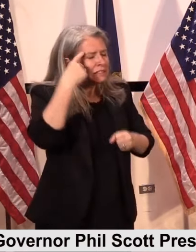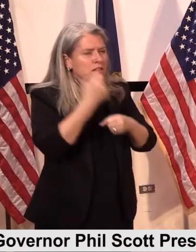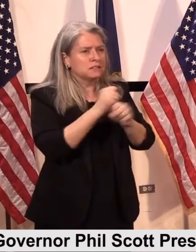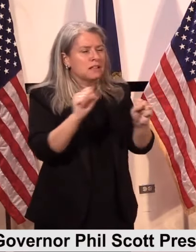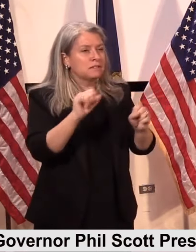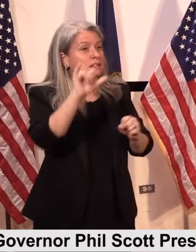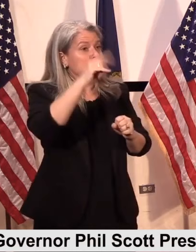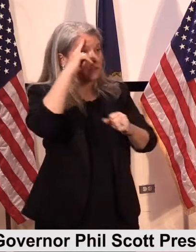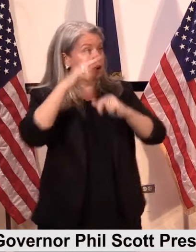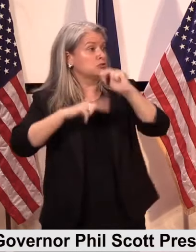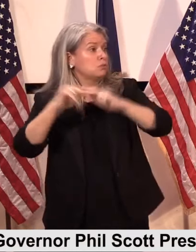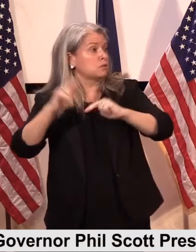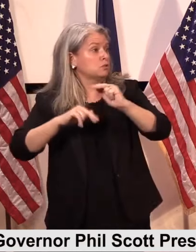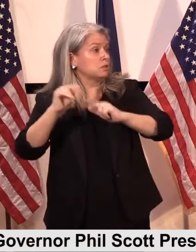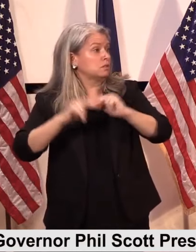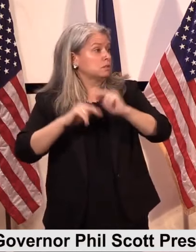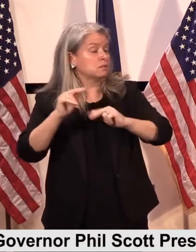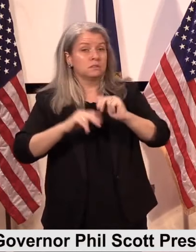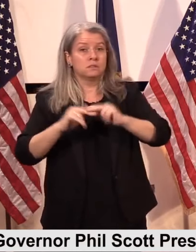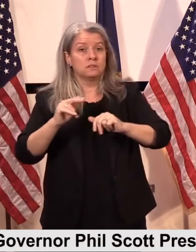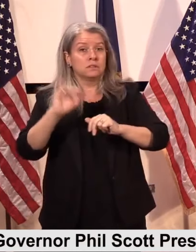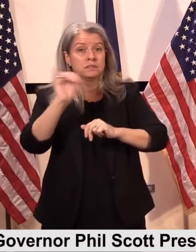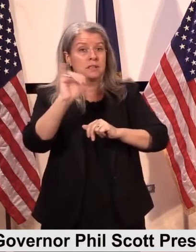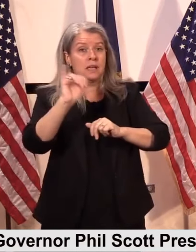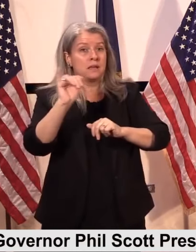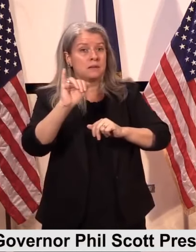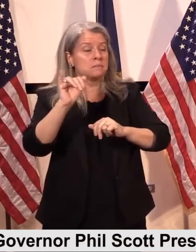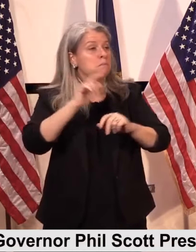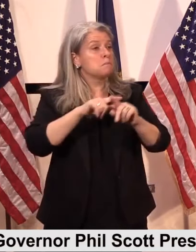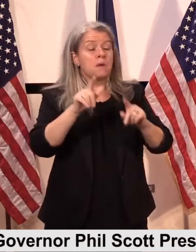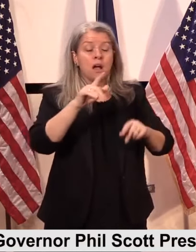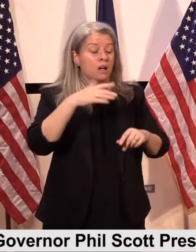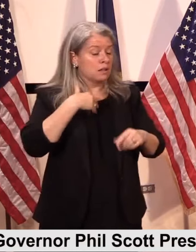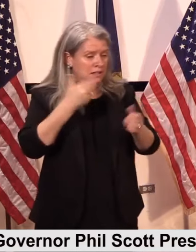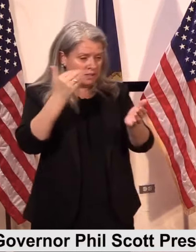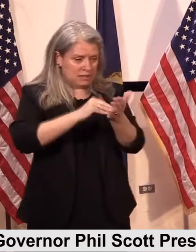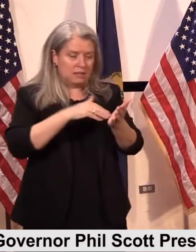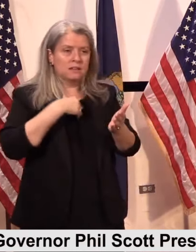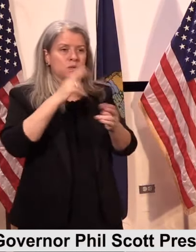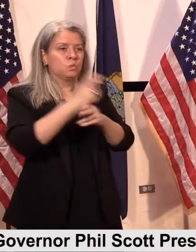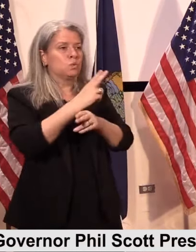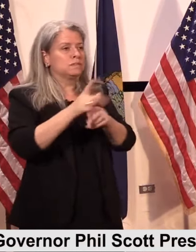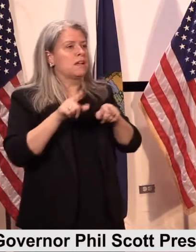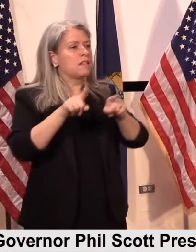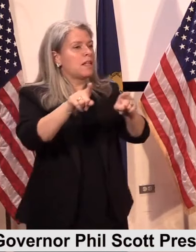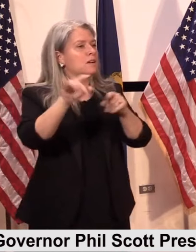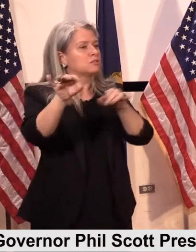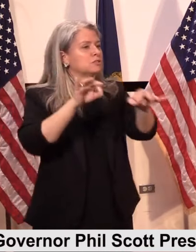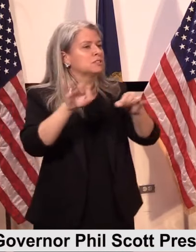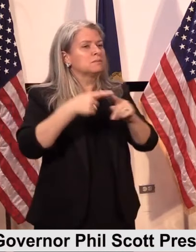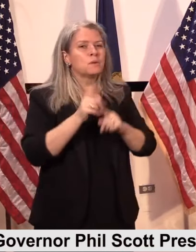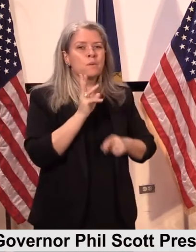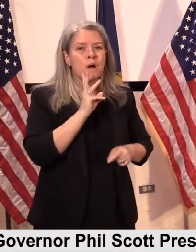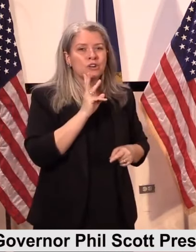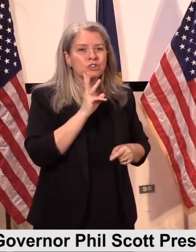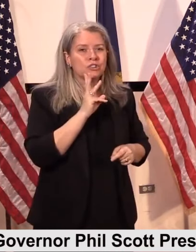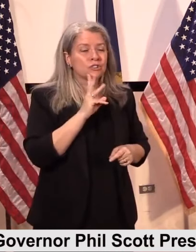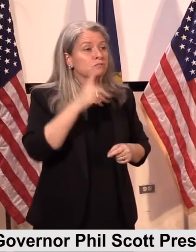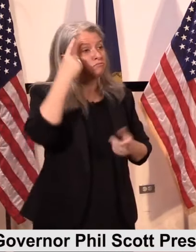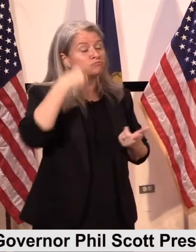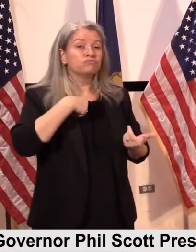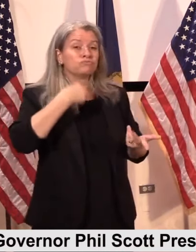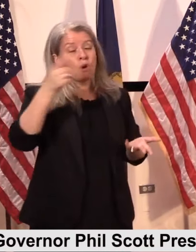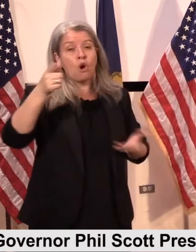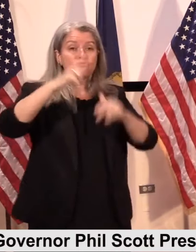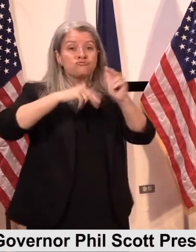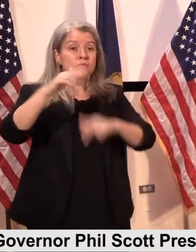in mind, this will not be a flip of the switch. We will not be saying to the construction industry, for instance, that you can go